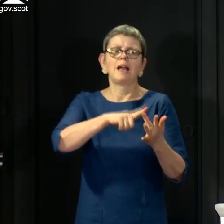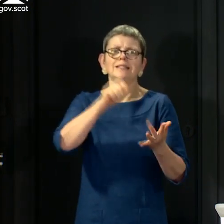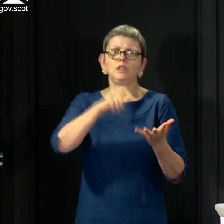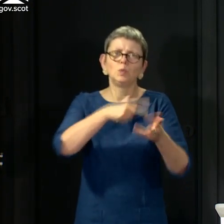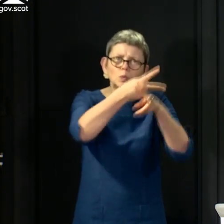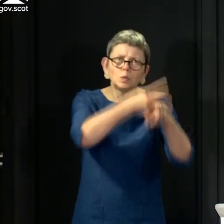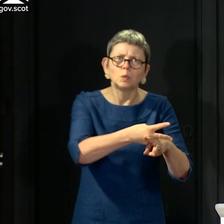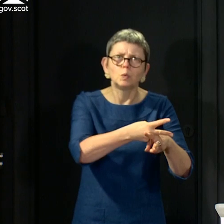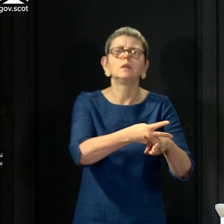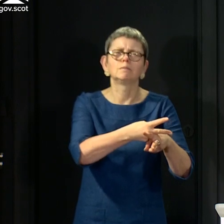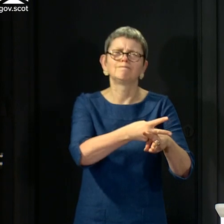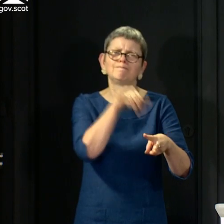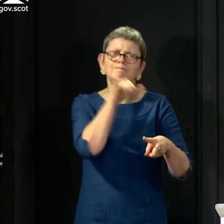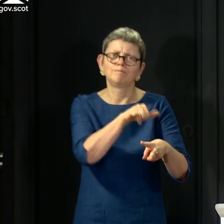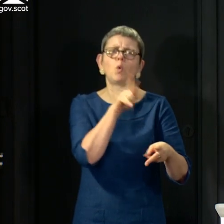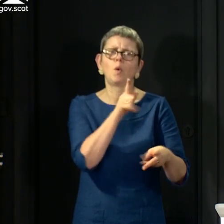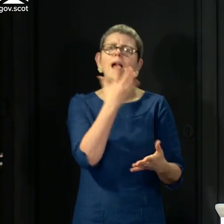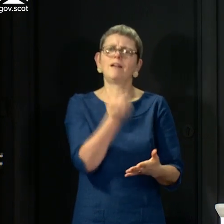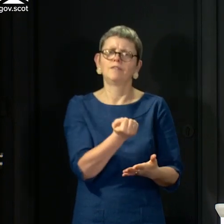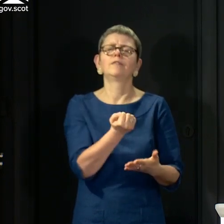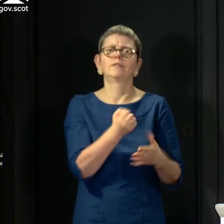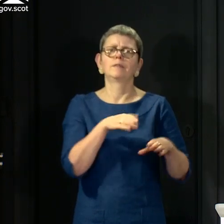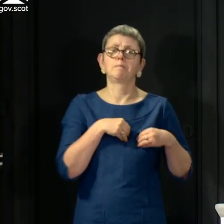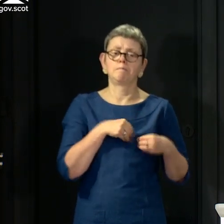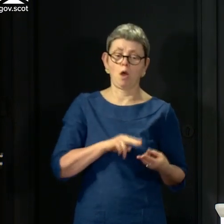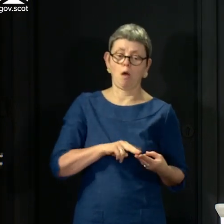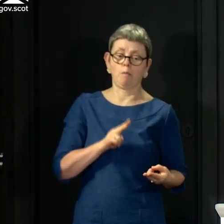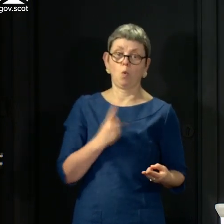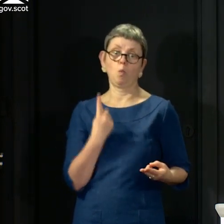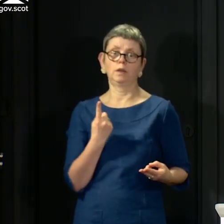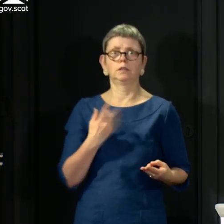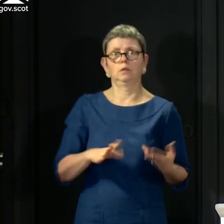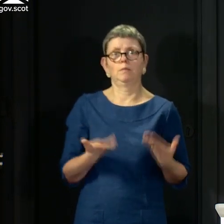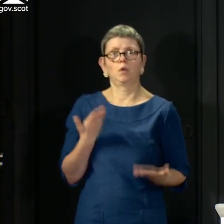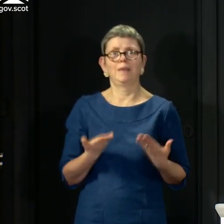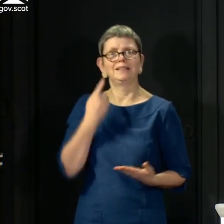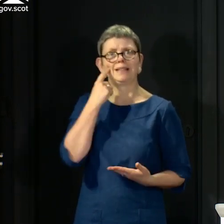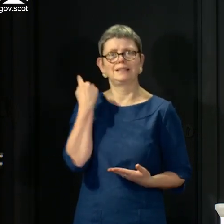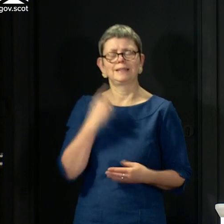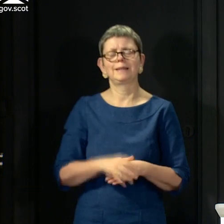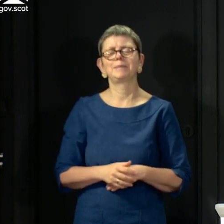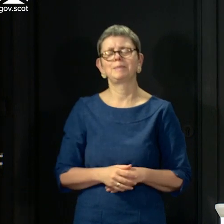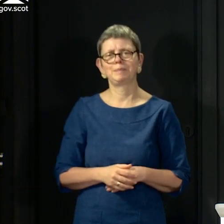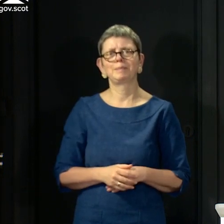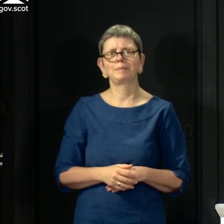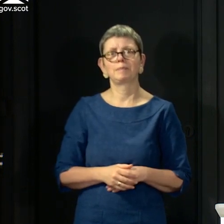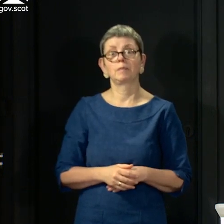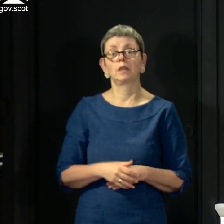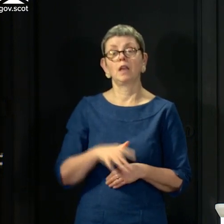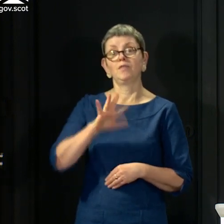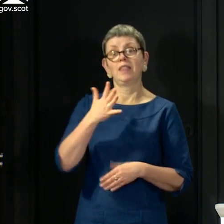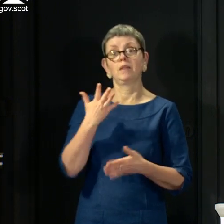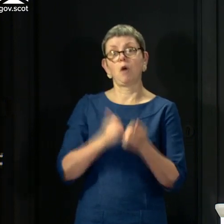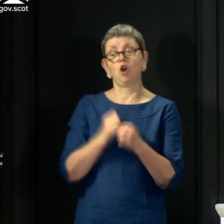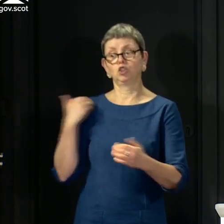suspected cases of the virus, and that is an increase of one since yesterday. I'm also able to confirm today that since the 5th of